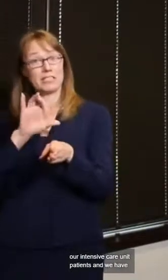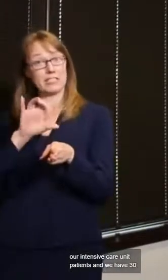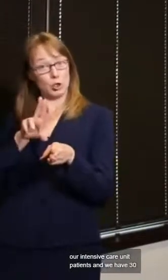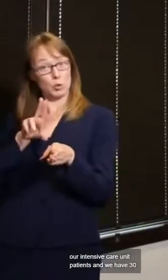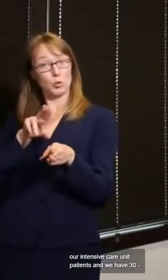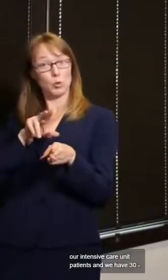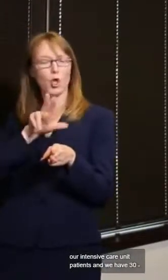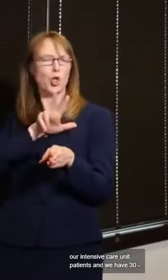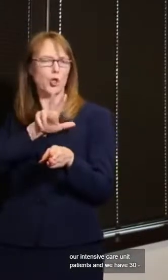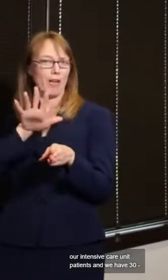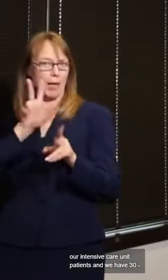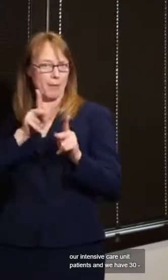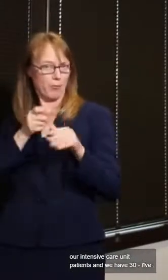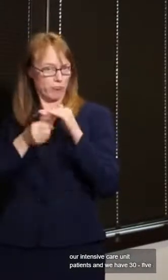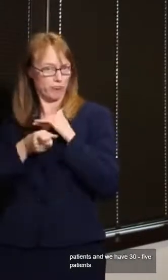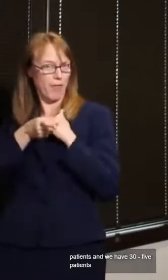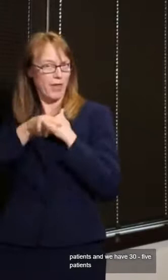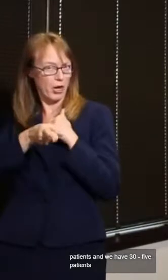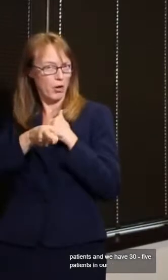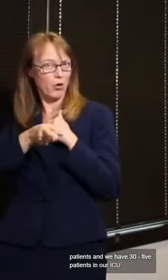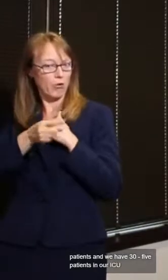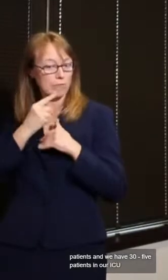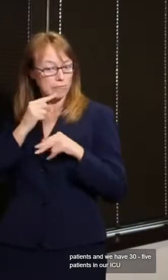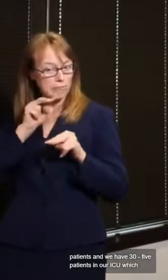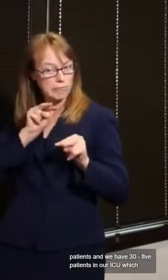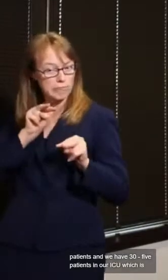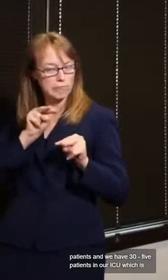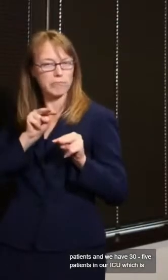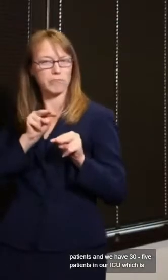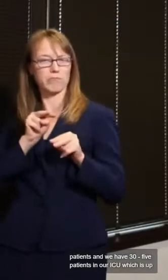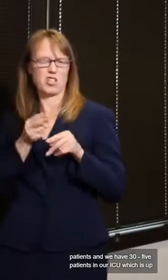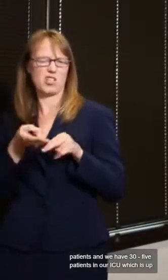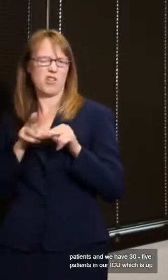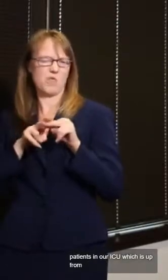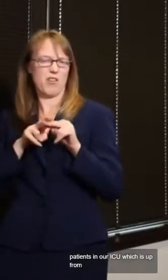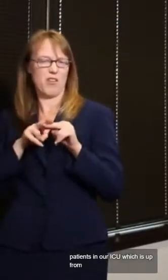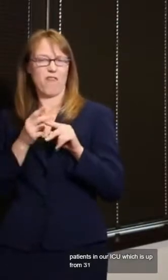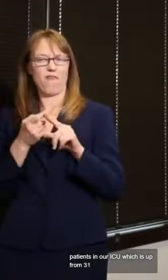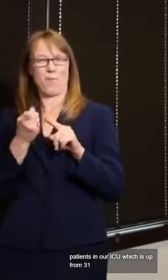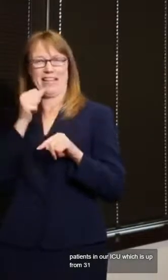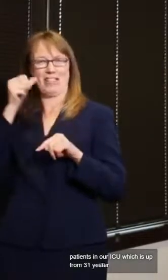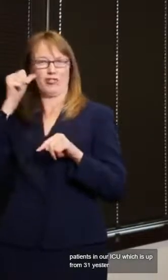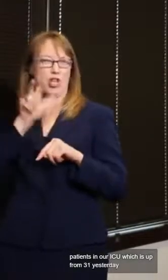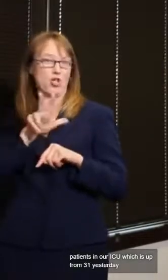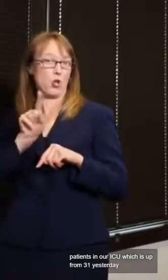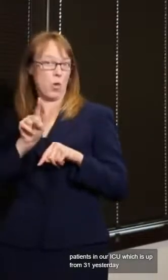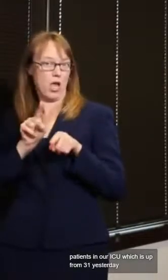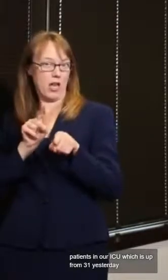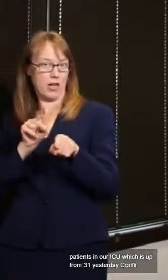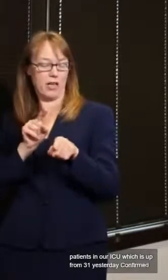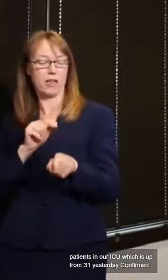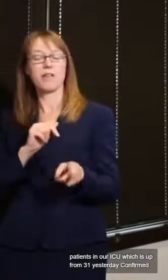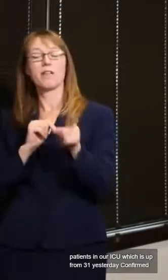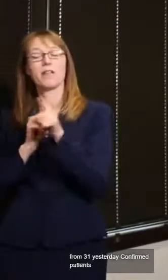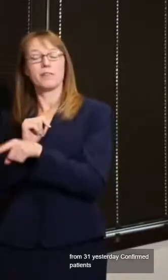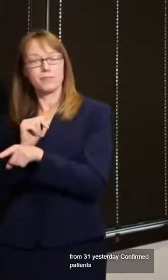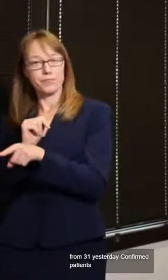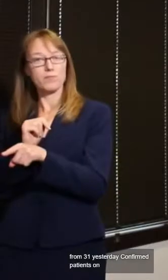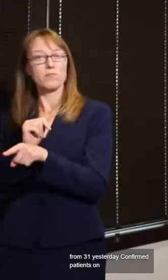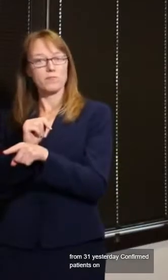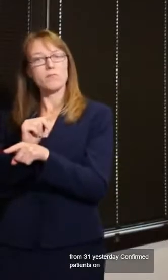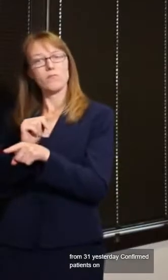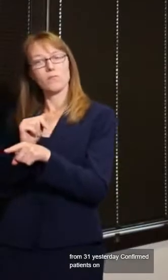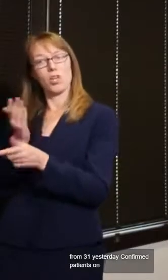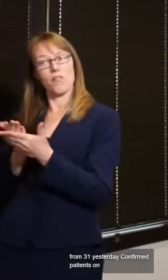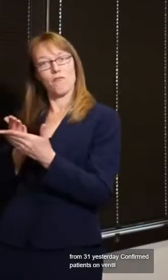in our ICUs, which is up from 31 yesterday. And we have 22 confirmed COVID patients on